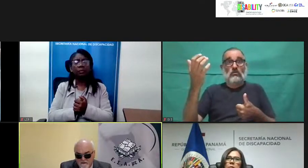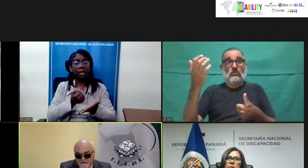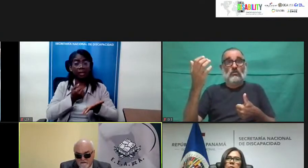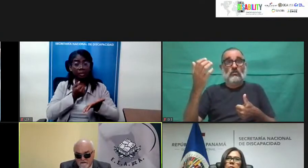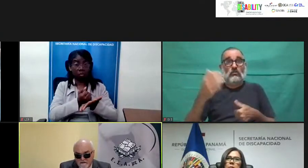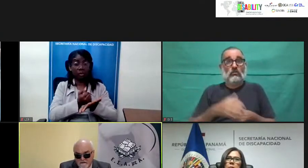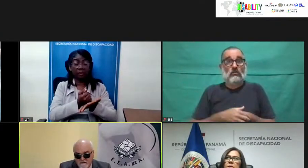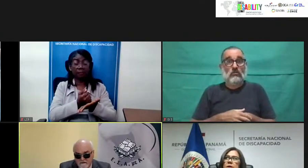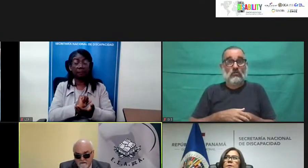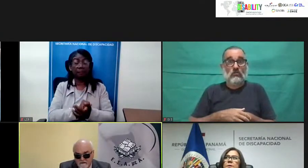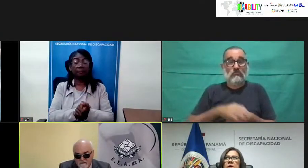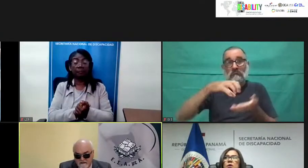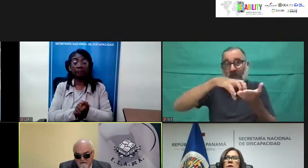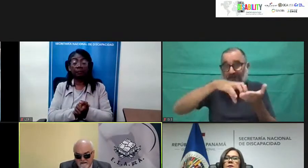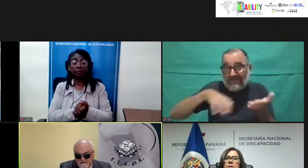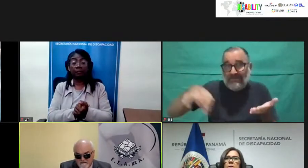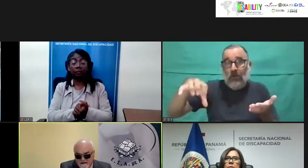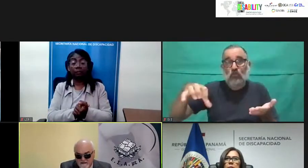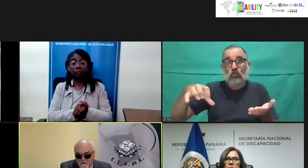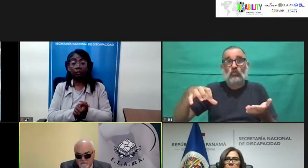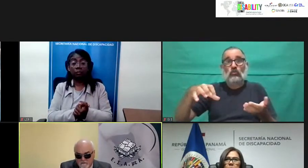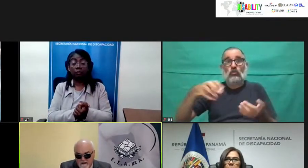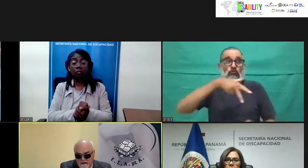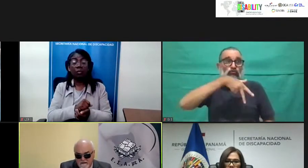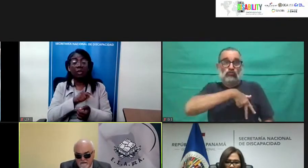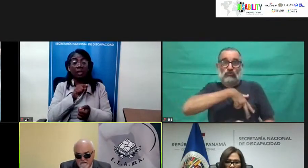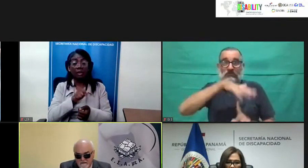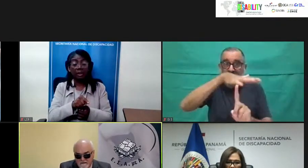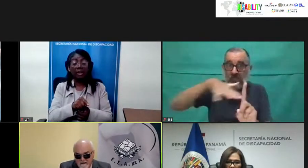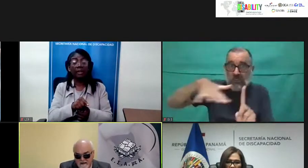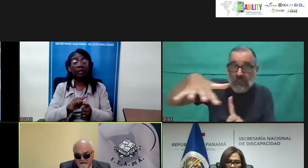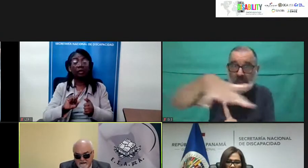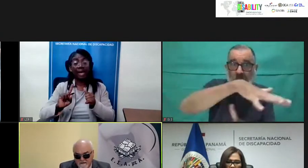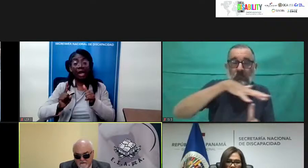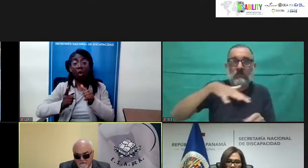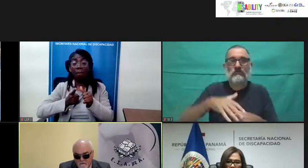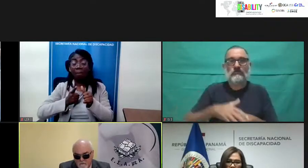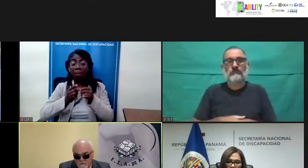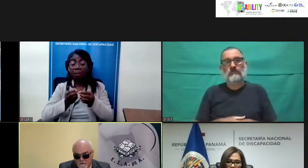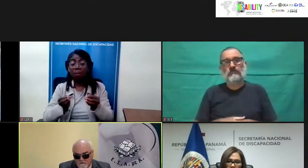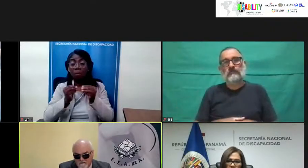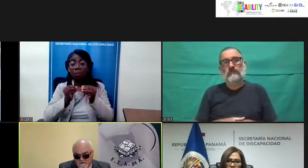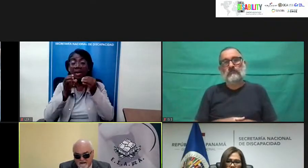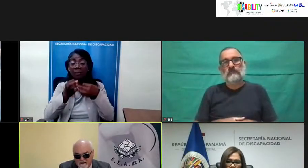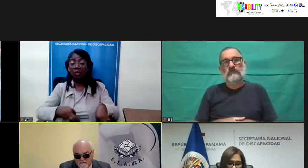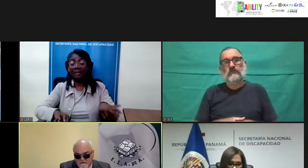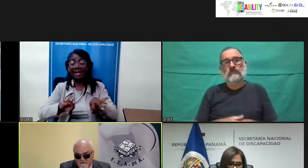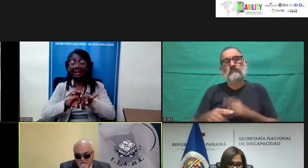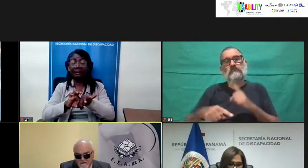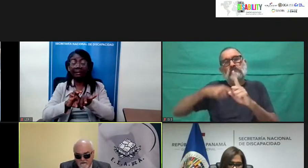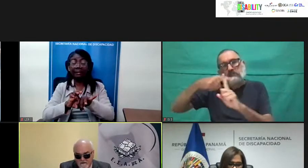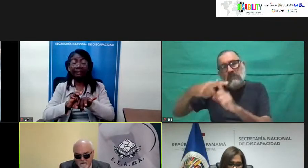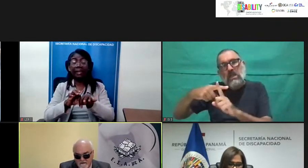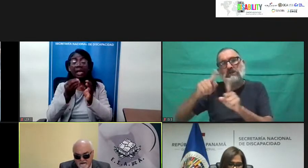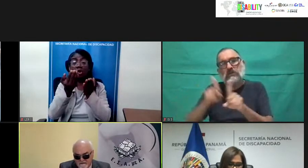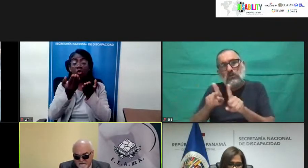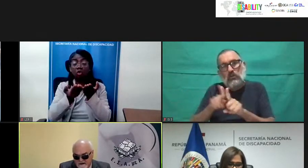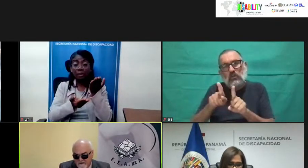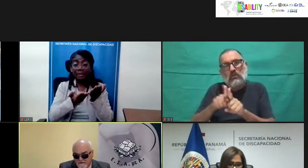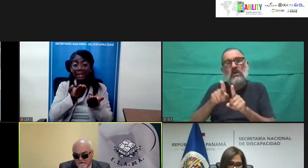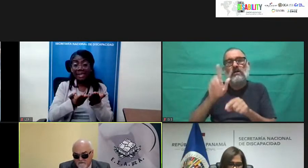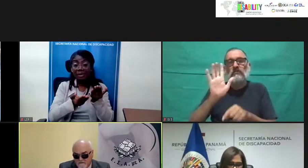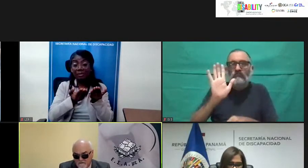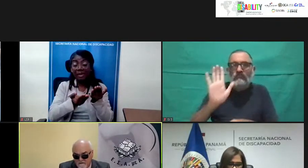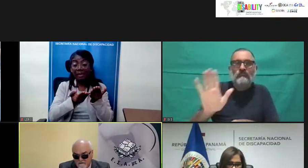priority in a sustainable way against all challenges and